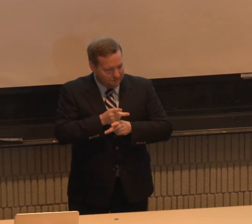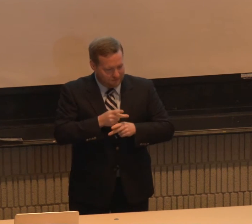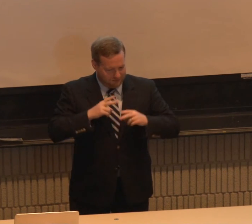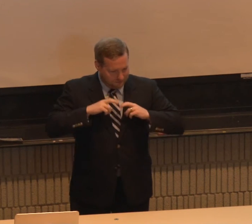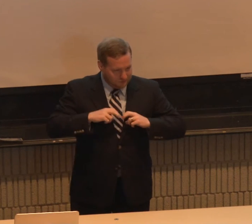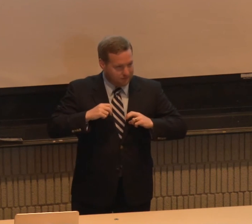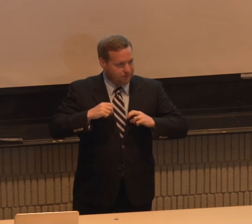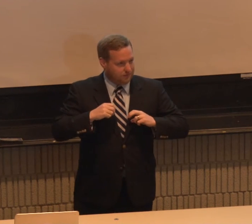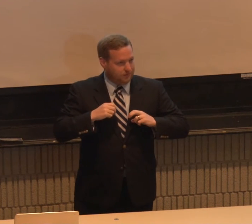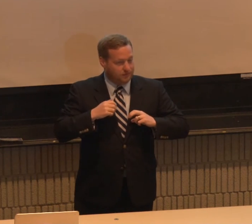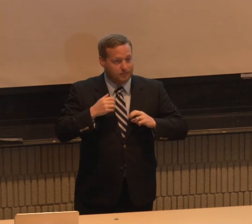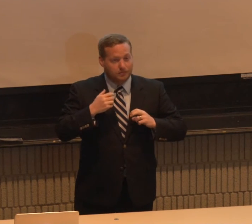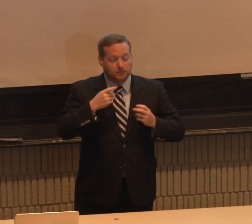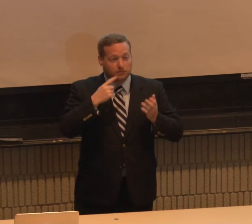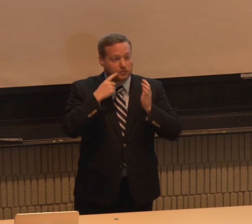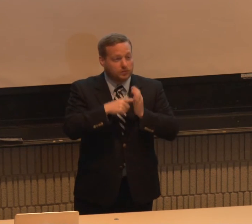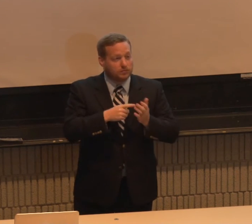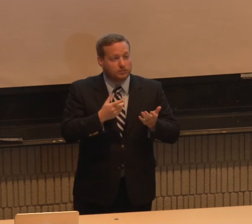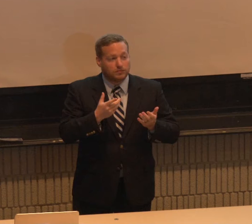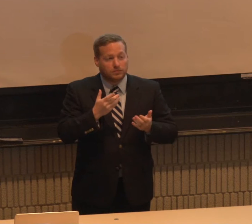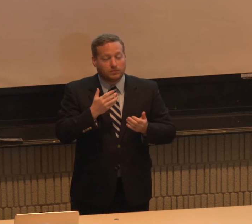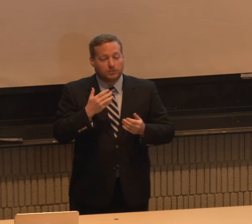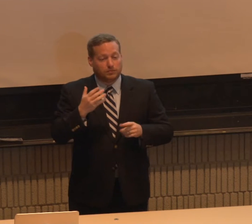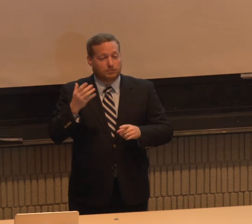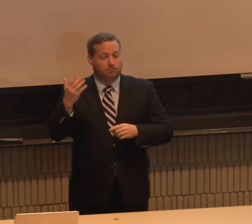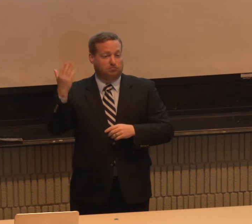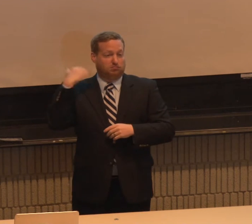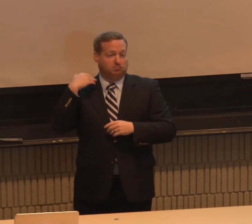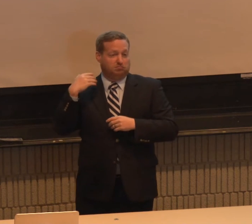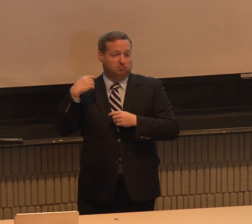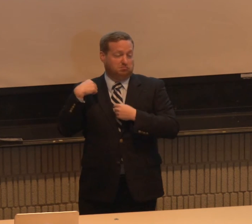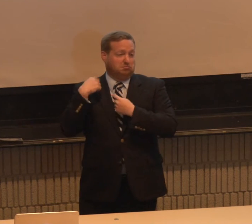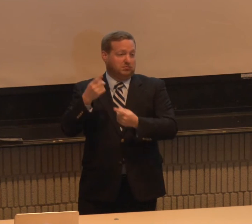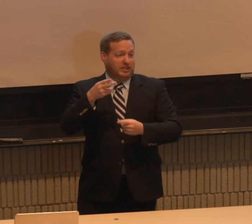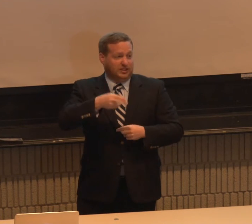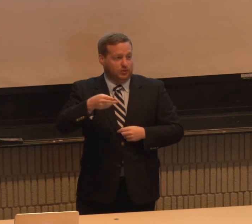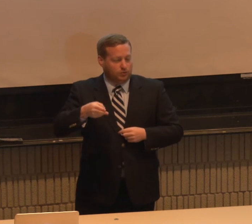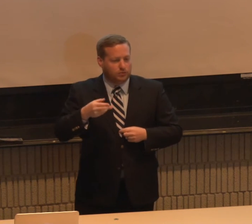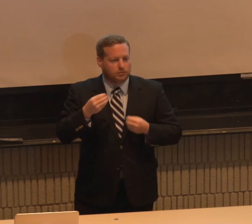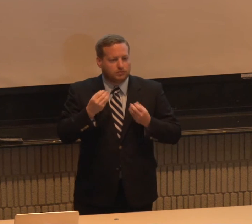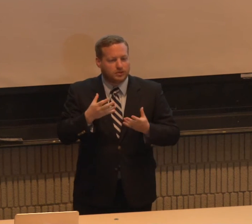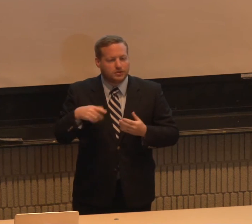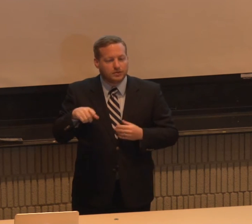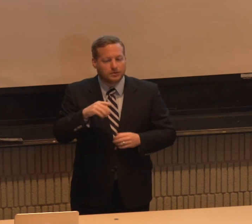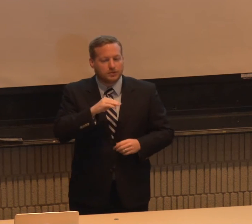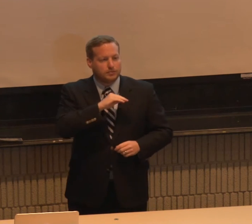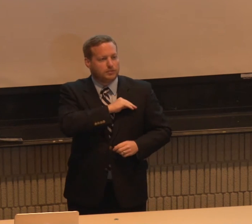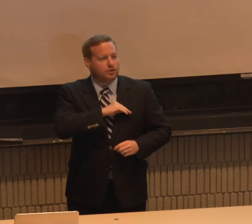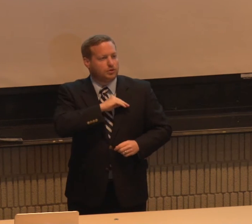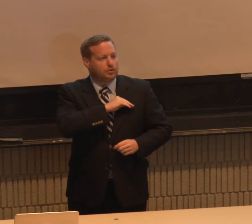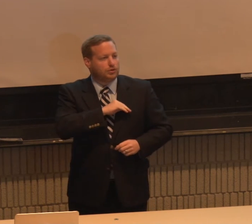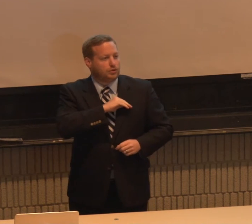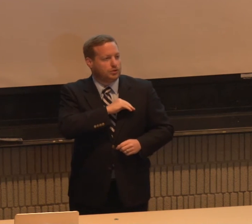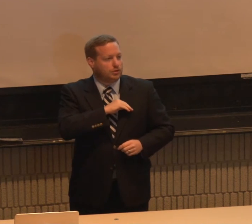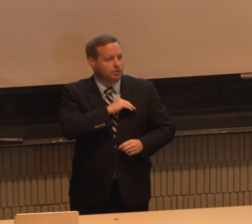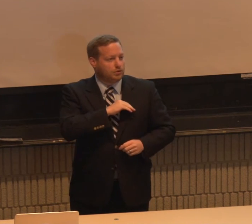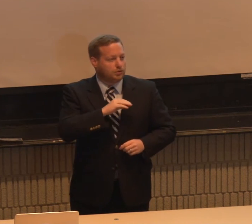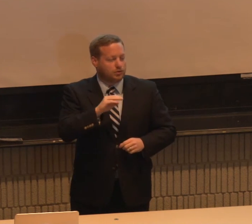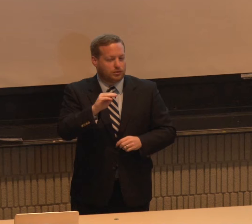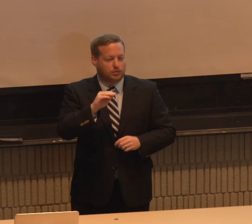in our world. We have to look to ourselves to do that. We have to look back to history. If you look